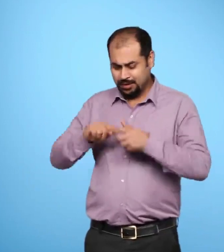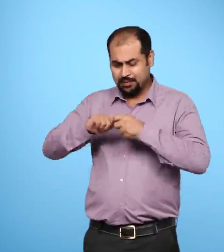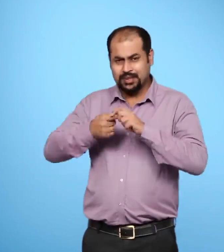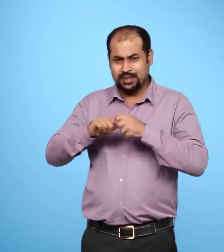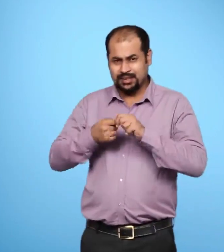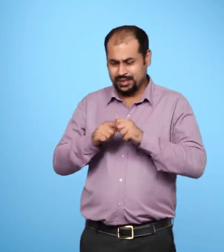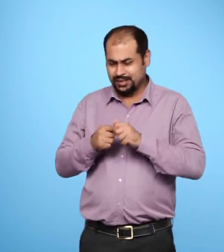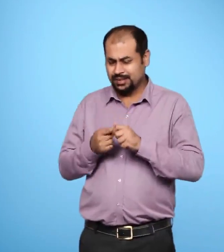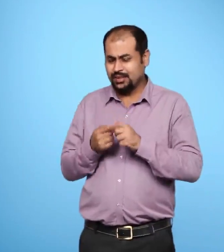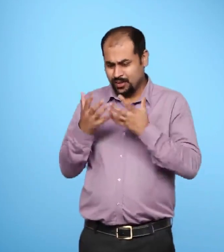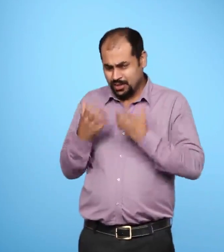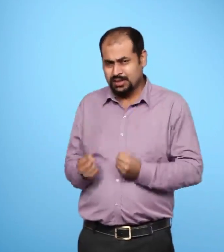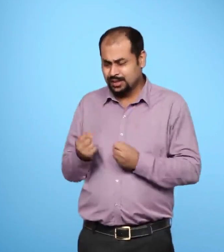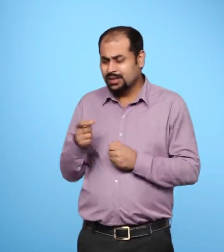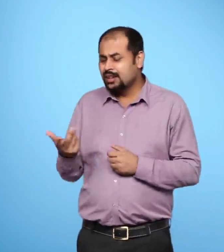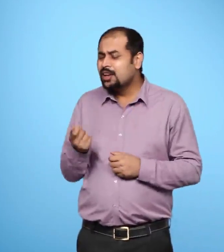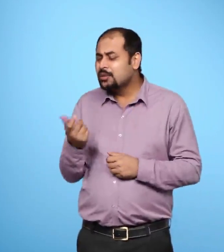many pencils do you want?